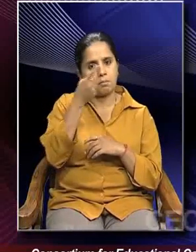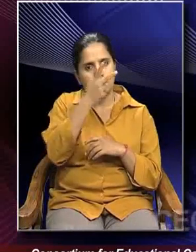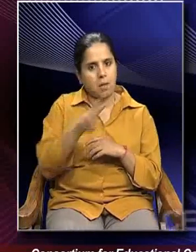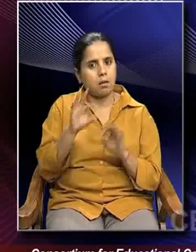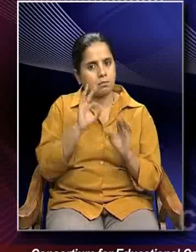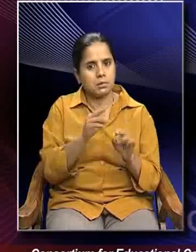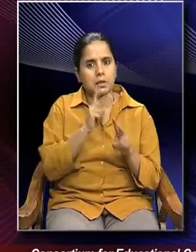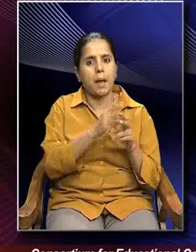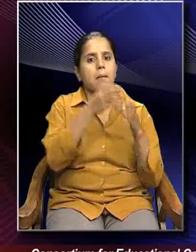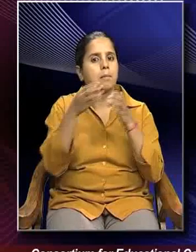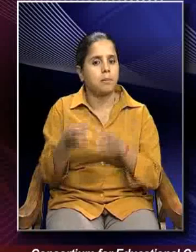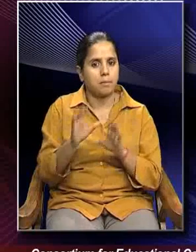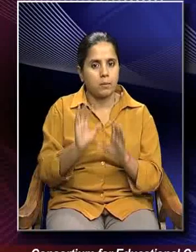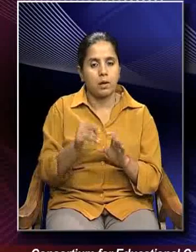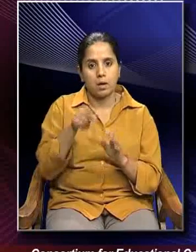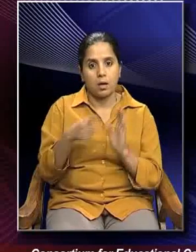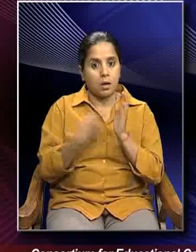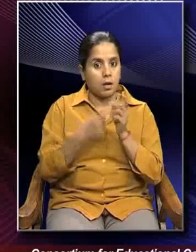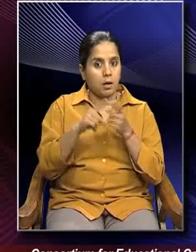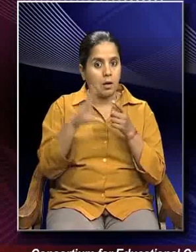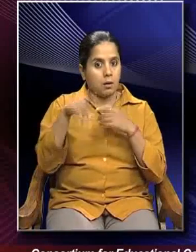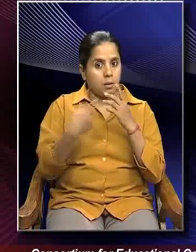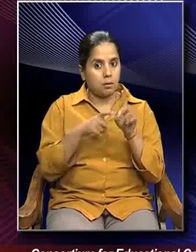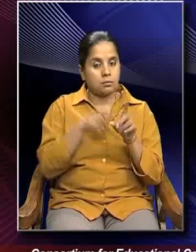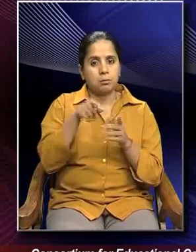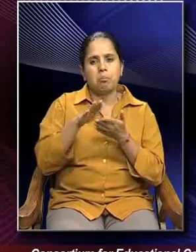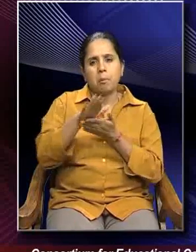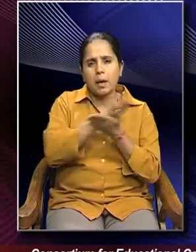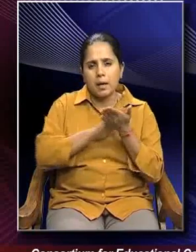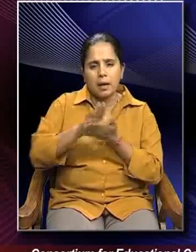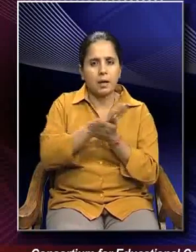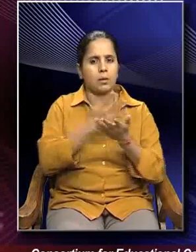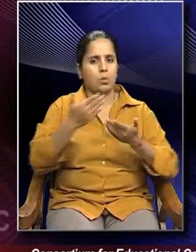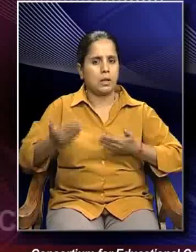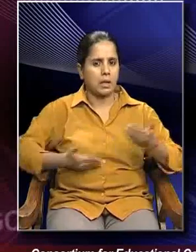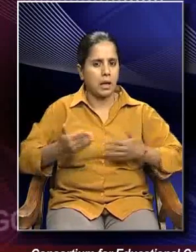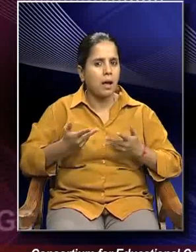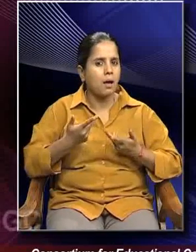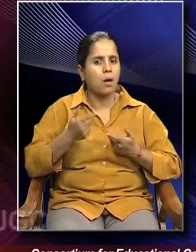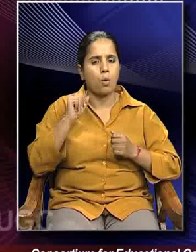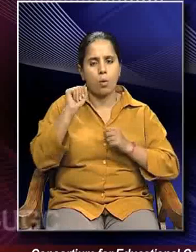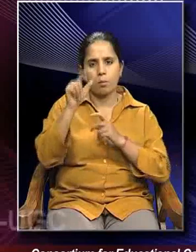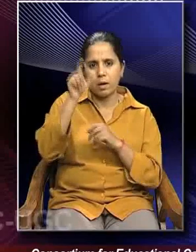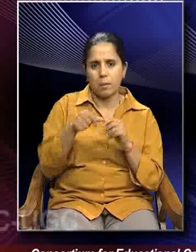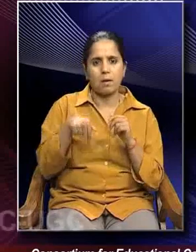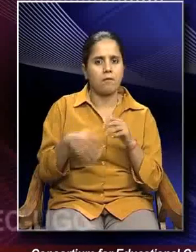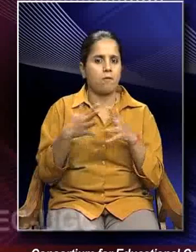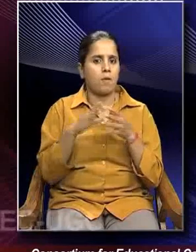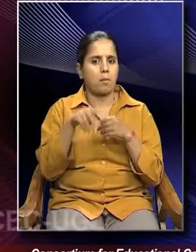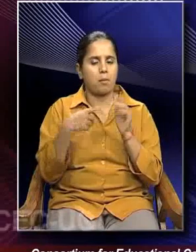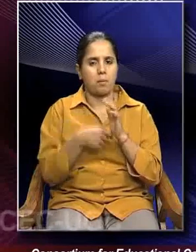it. So reciprocity is the basic and characteristic element of Weber theory.